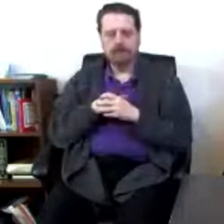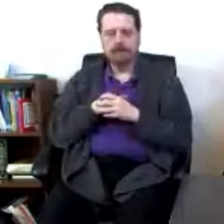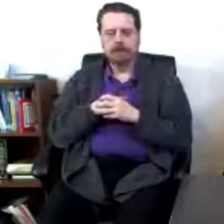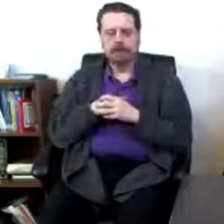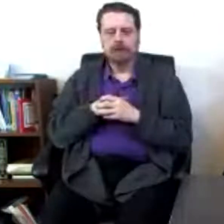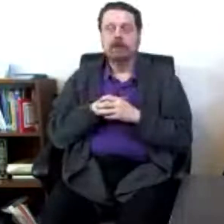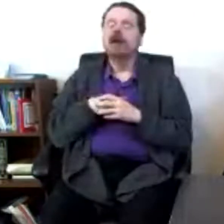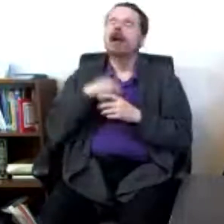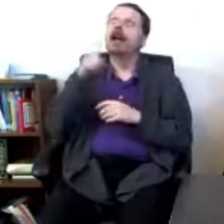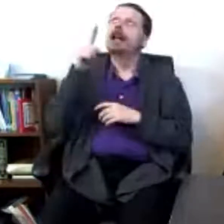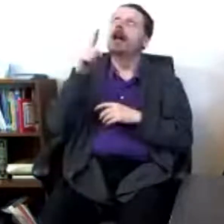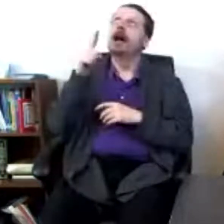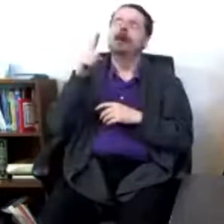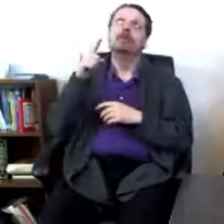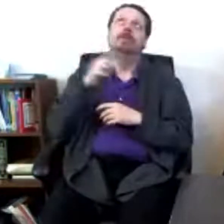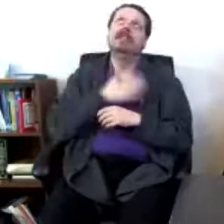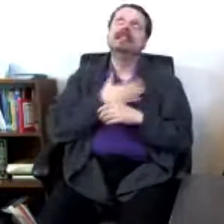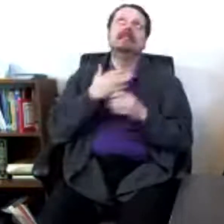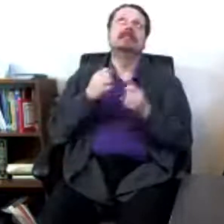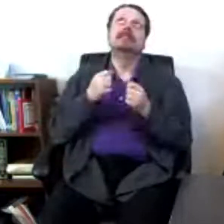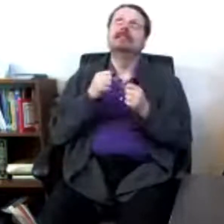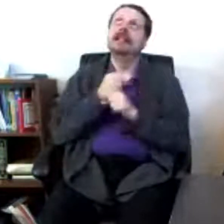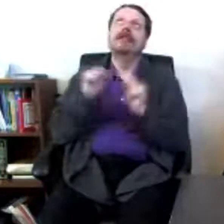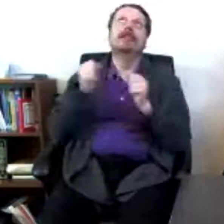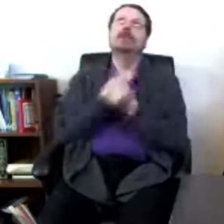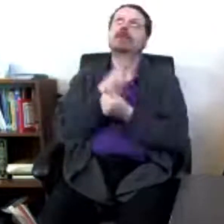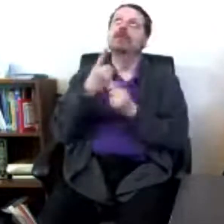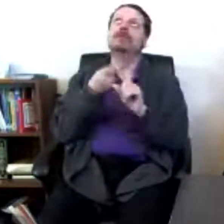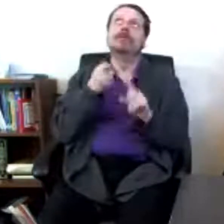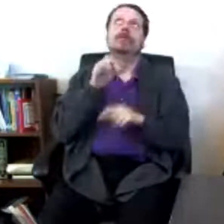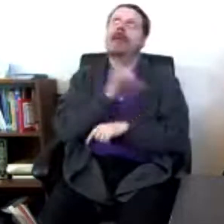May Allah save everybody from this torment.